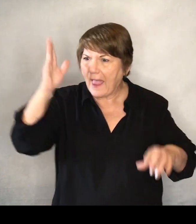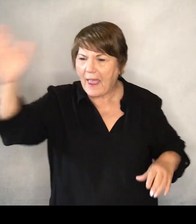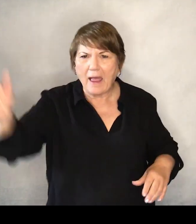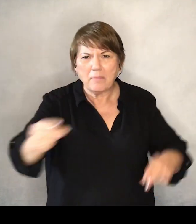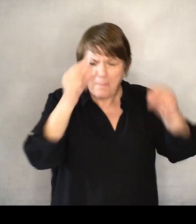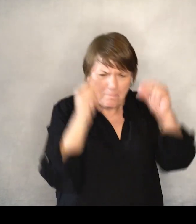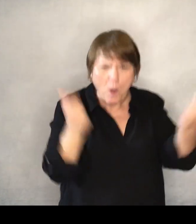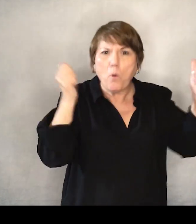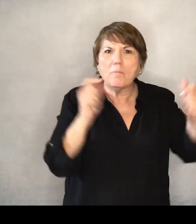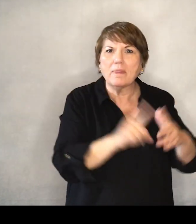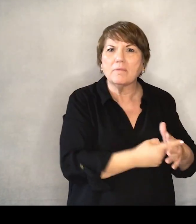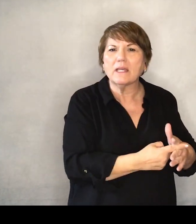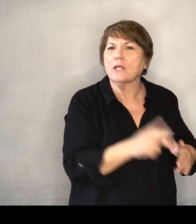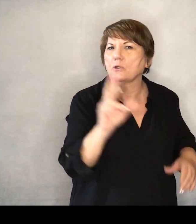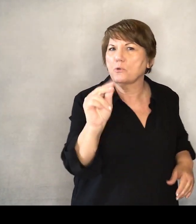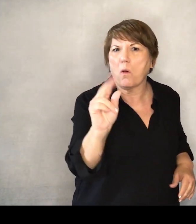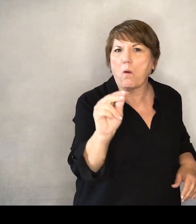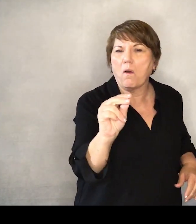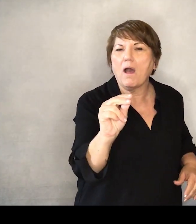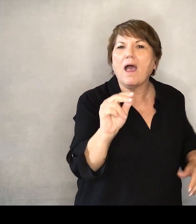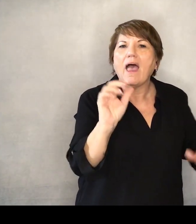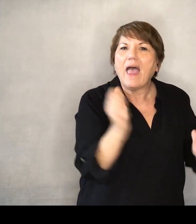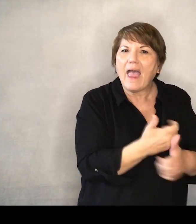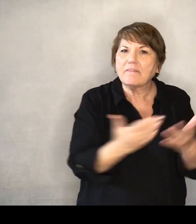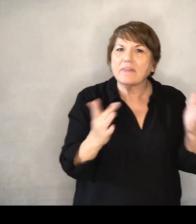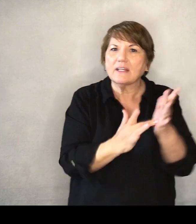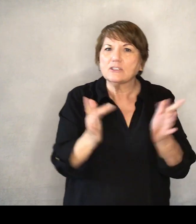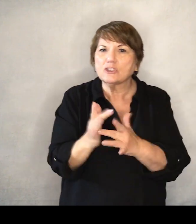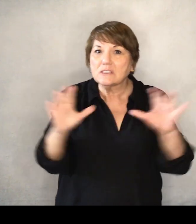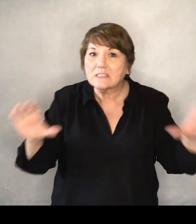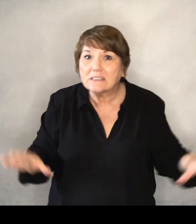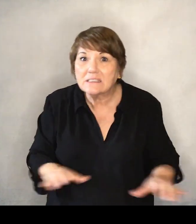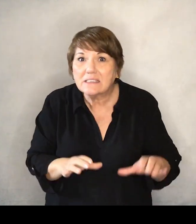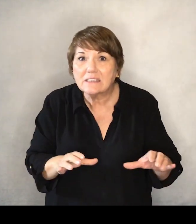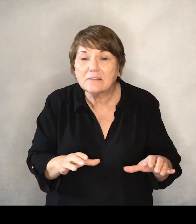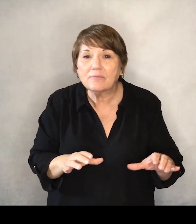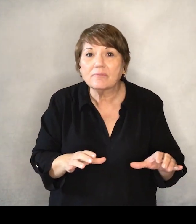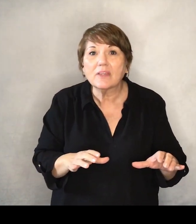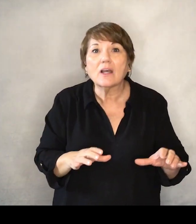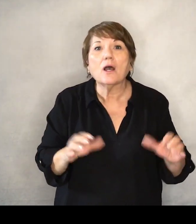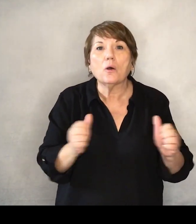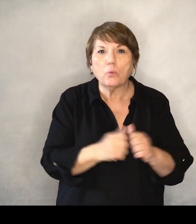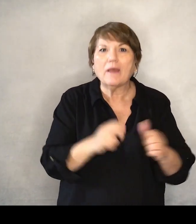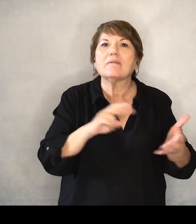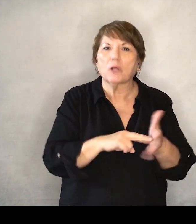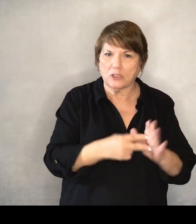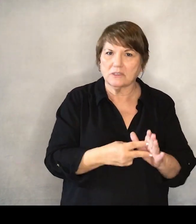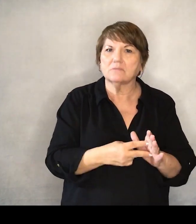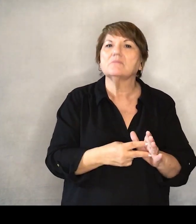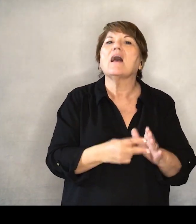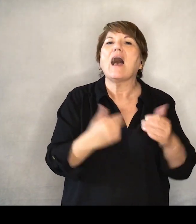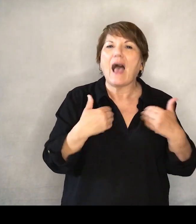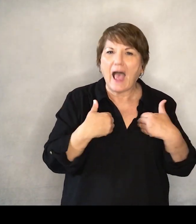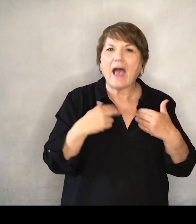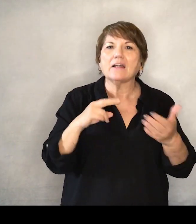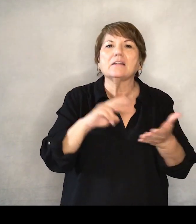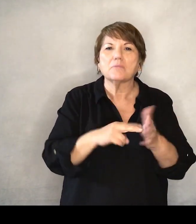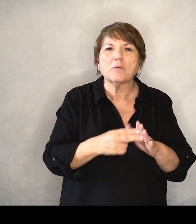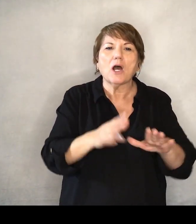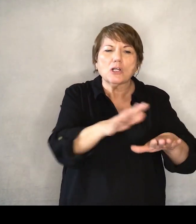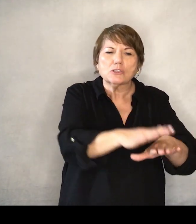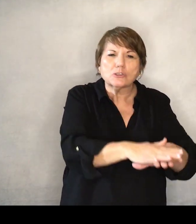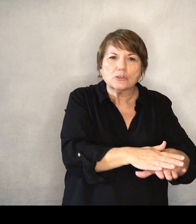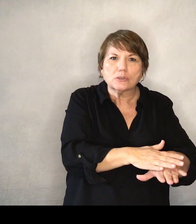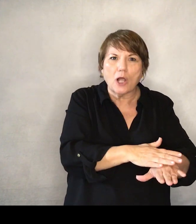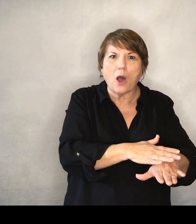right away at the beginning. No, everything he did with purpose, slowly leading